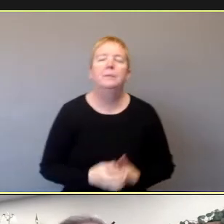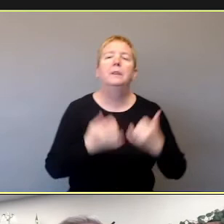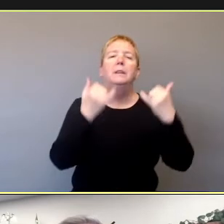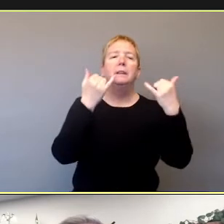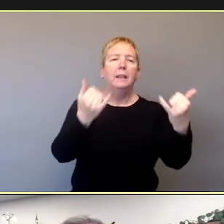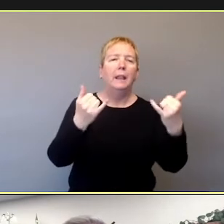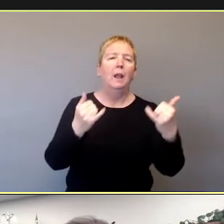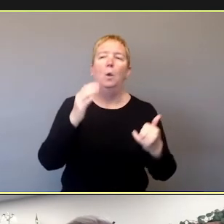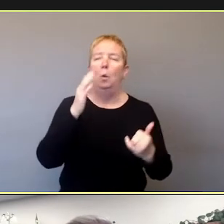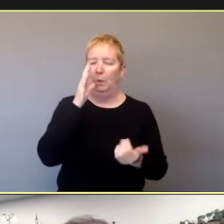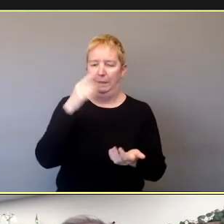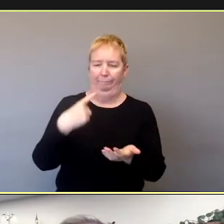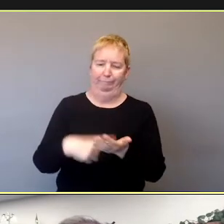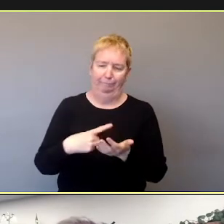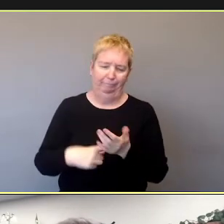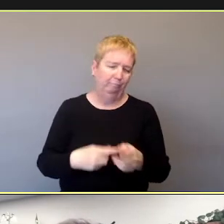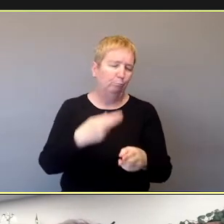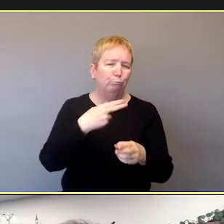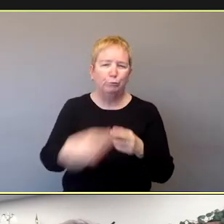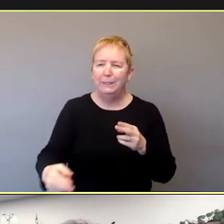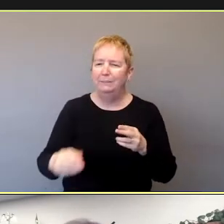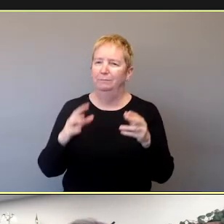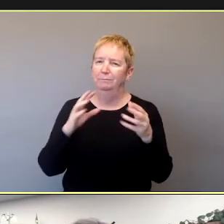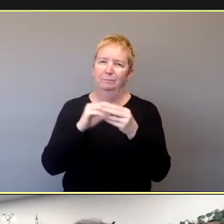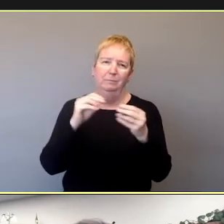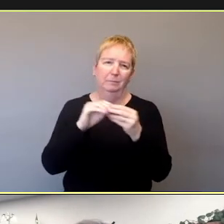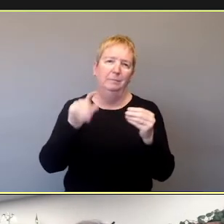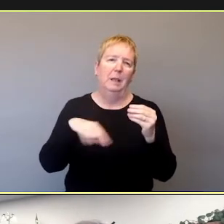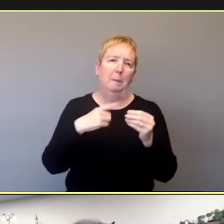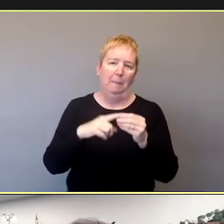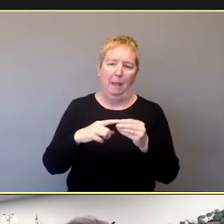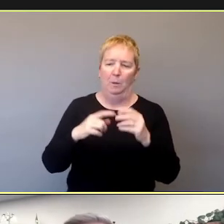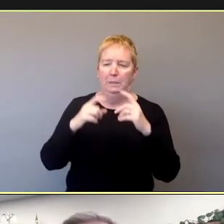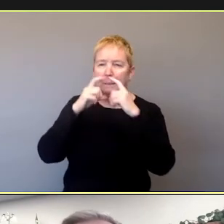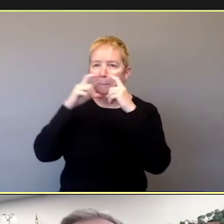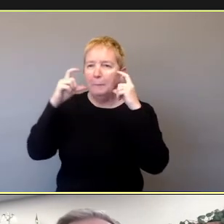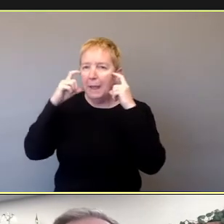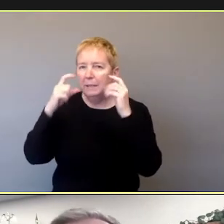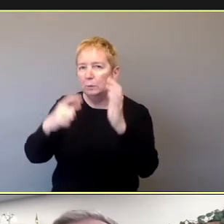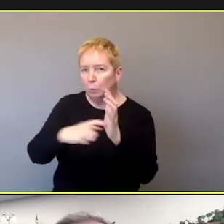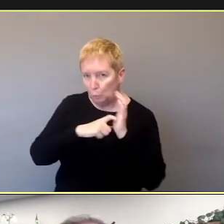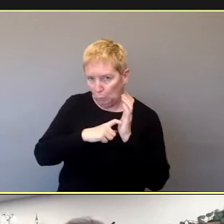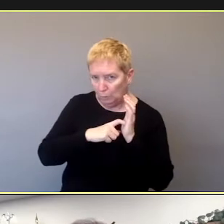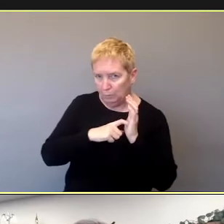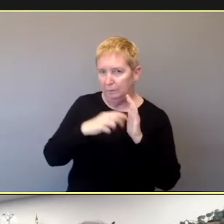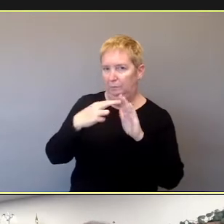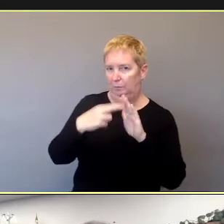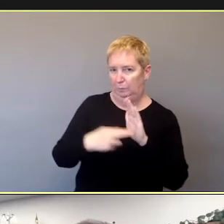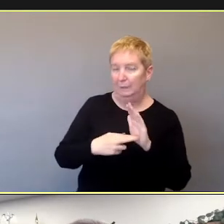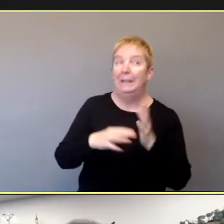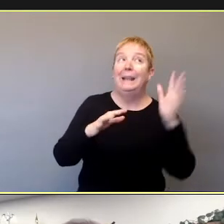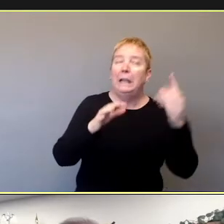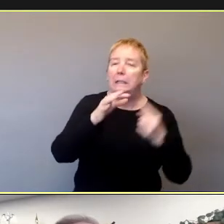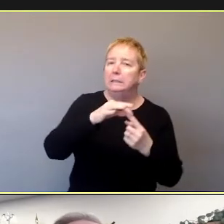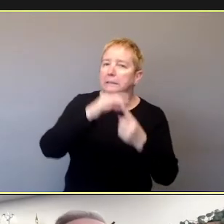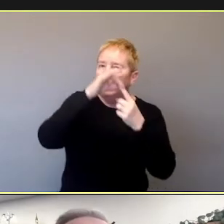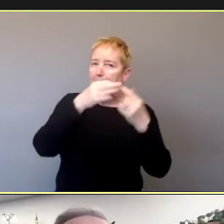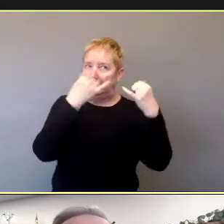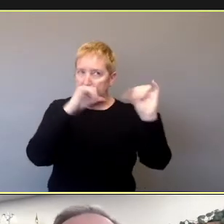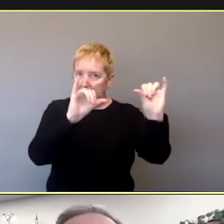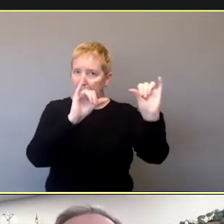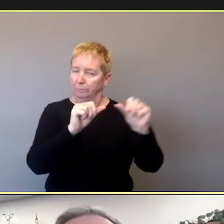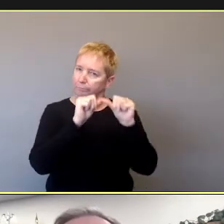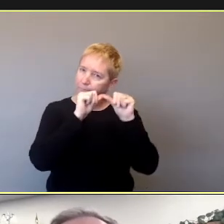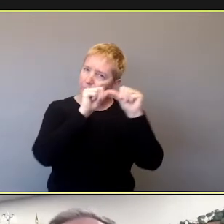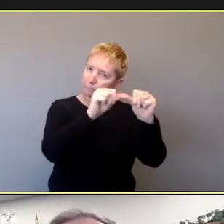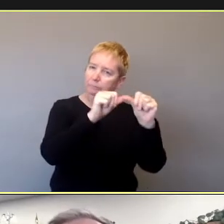now to just a brief comment about the taking away the mask mandate except for healthcare facilities. And that